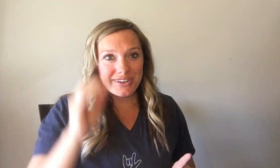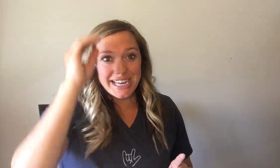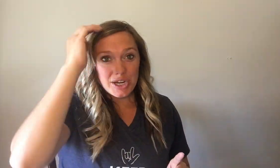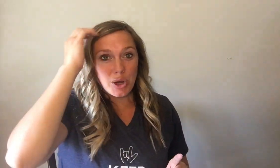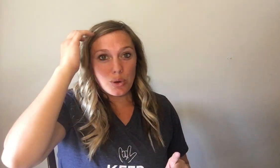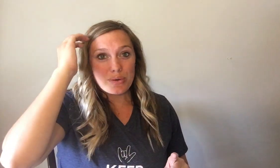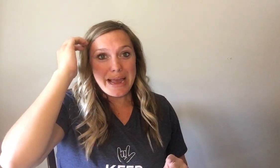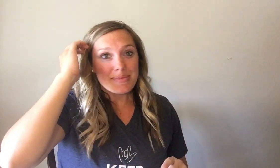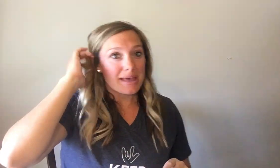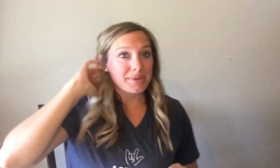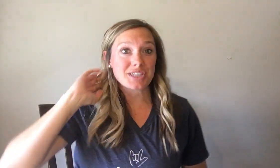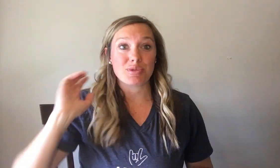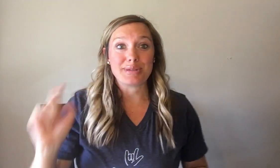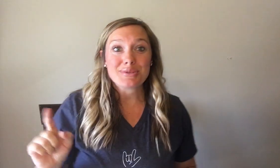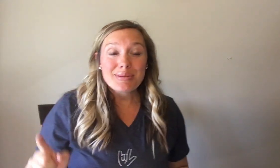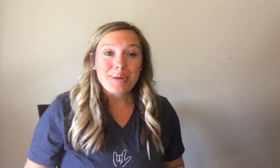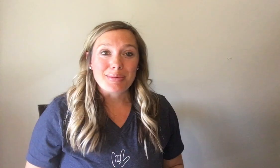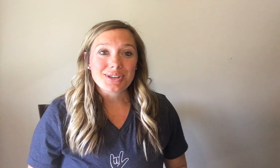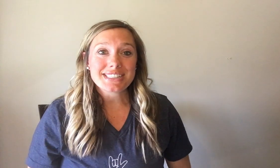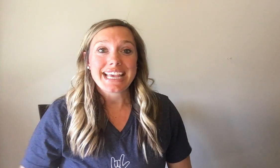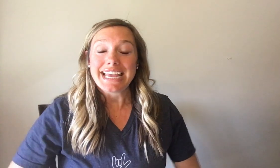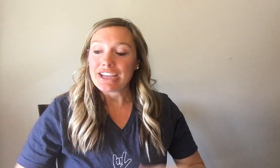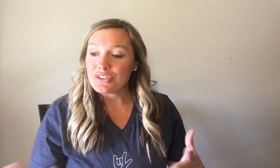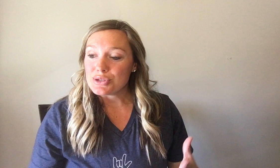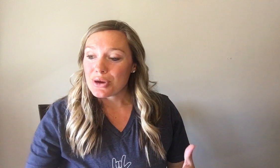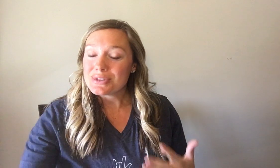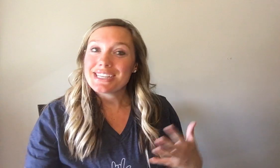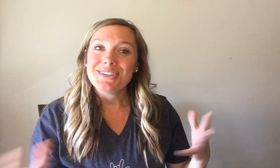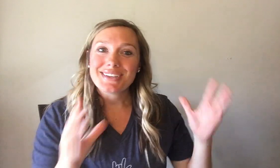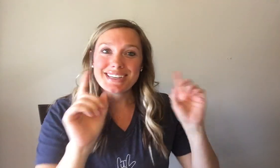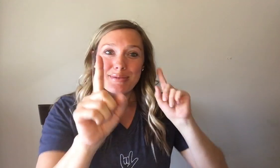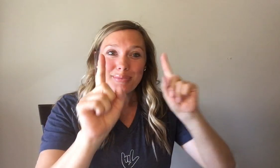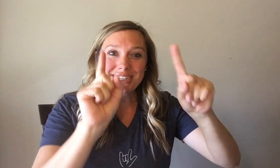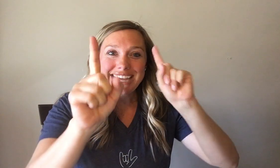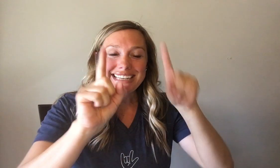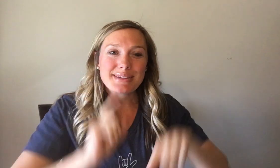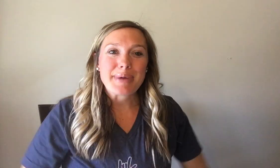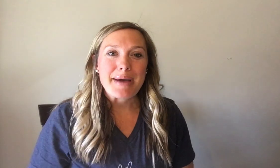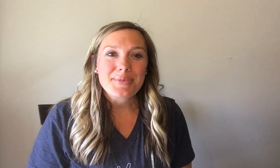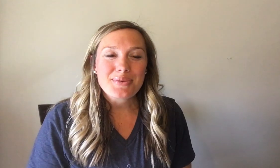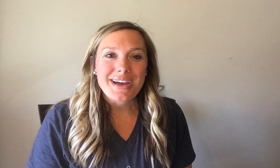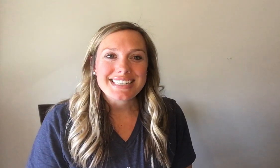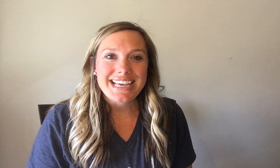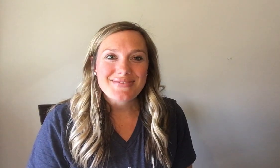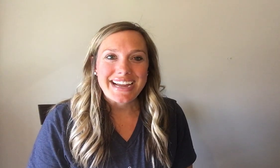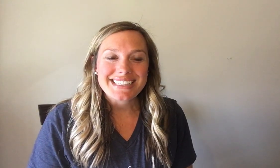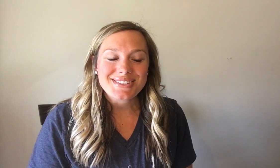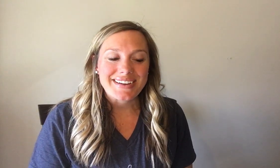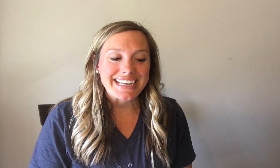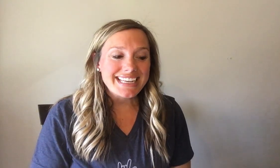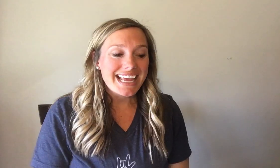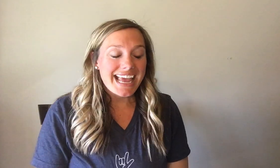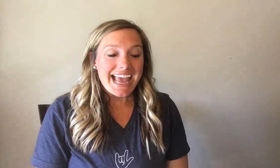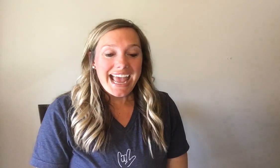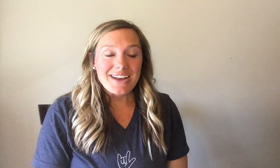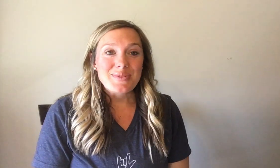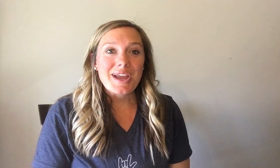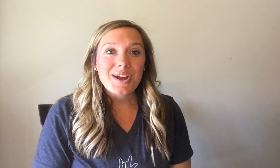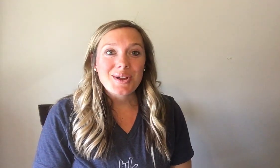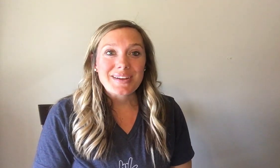forget, go grab them because we'll be doing bubbles. If you don't, you can pretend to pop the ones on my screen, and we are going